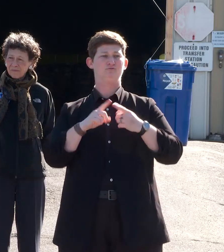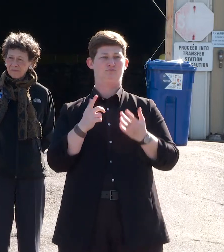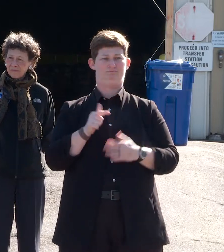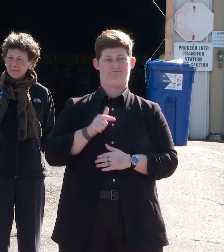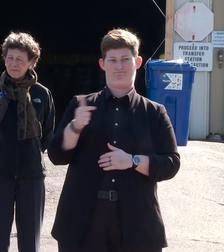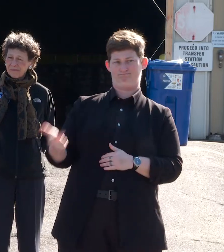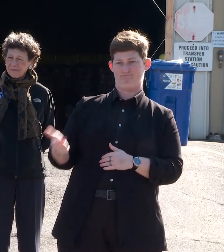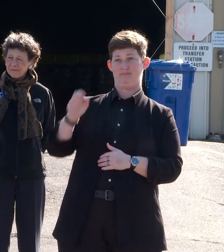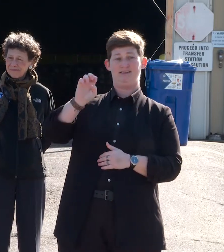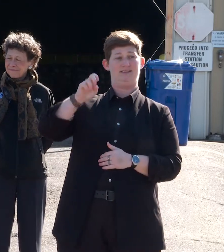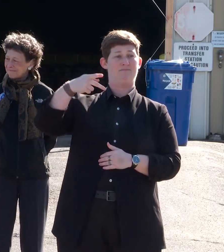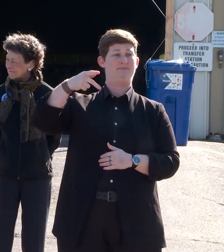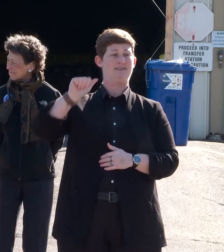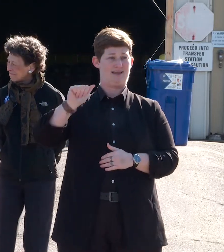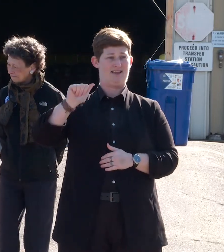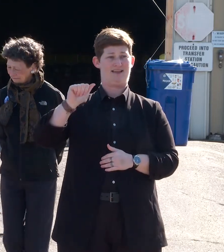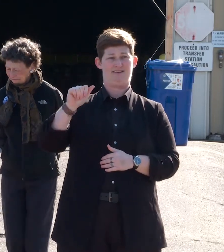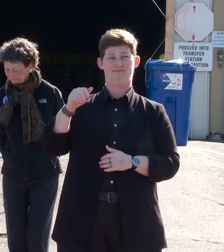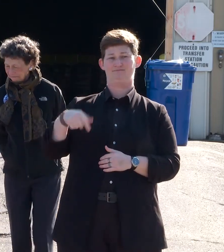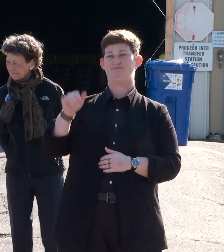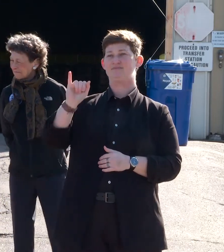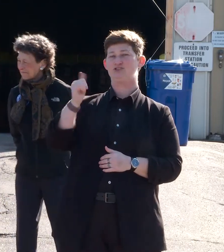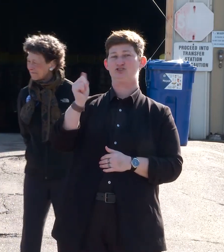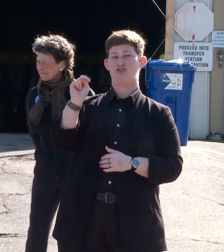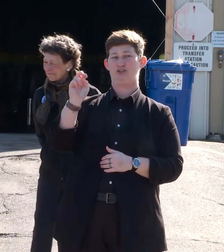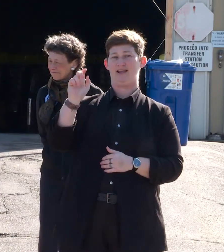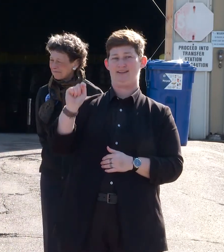Deputy Administrator Janet McCabe.